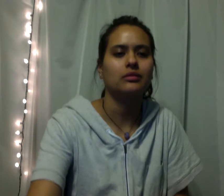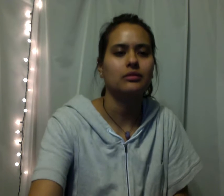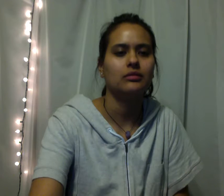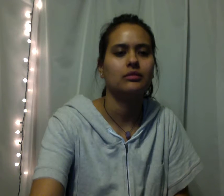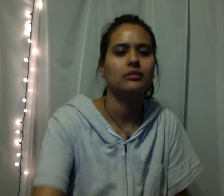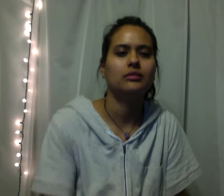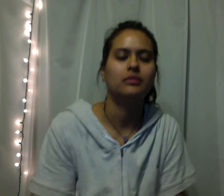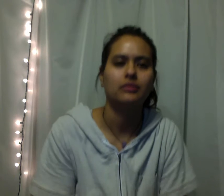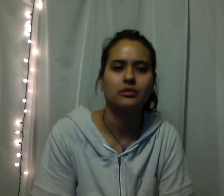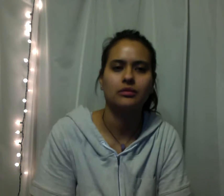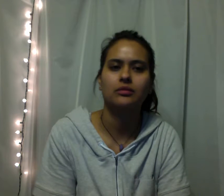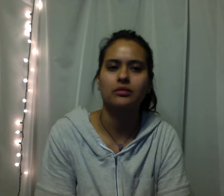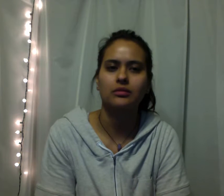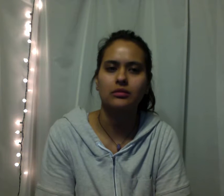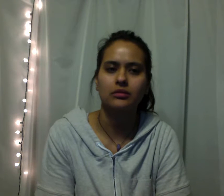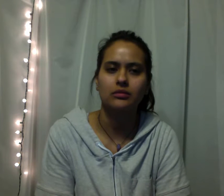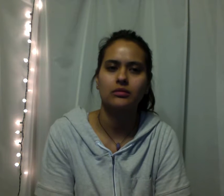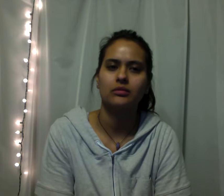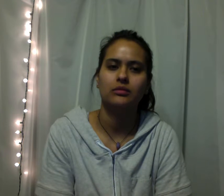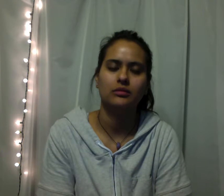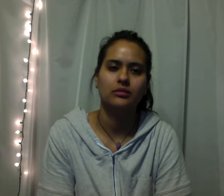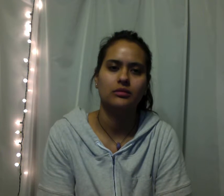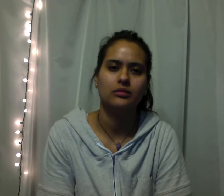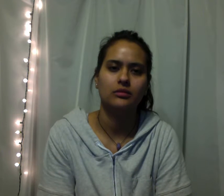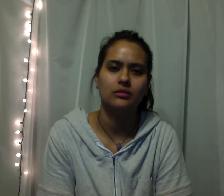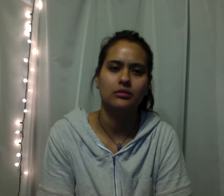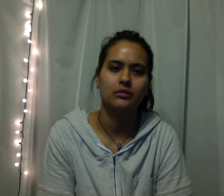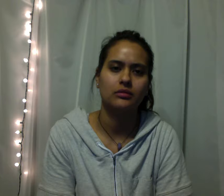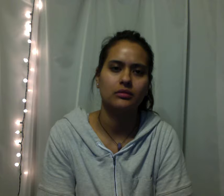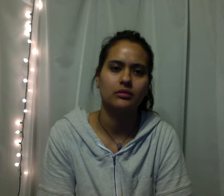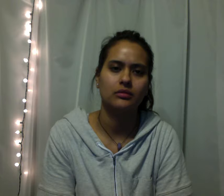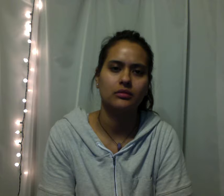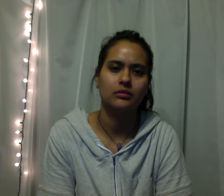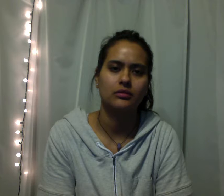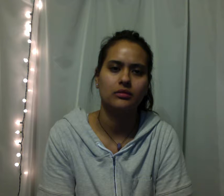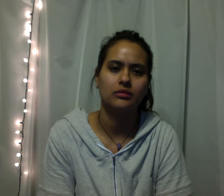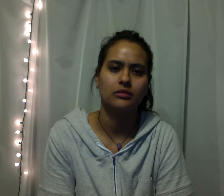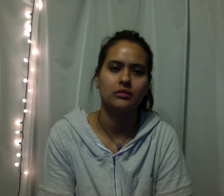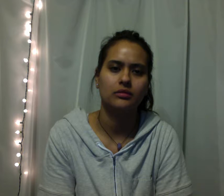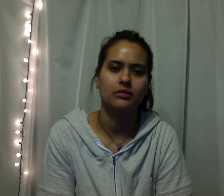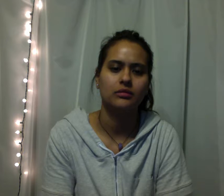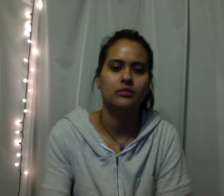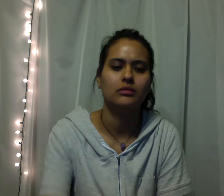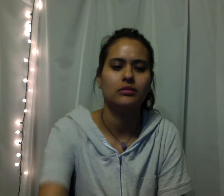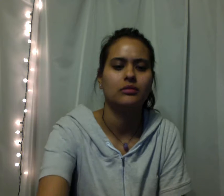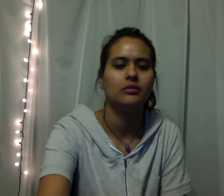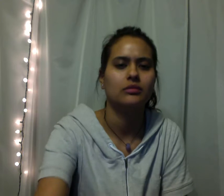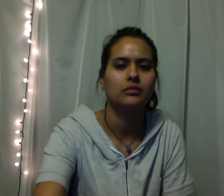We're going to go through those words one at a time. Make sure you understand each one of those. So,